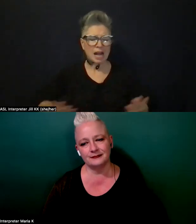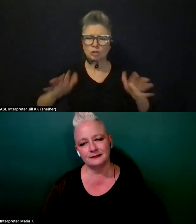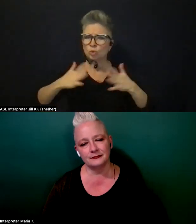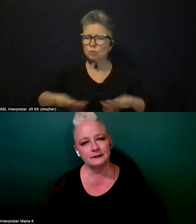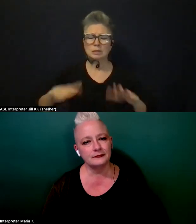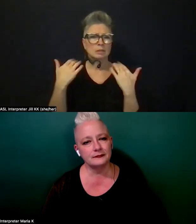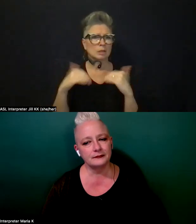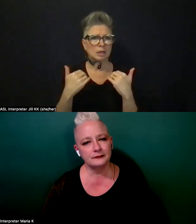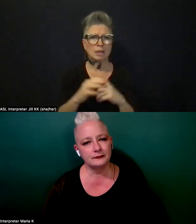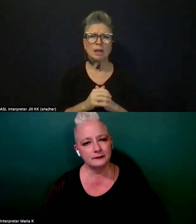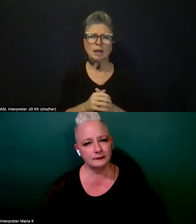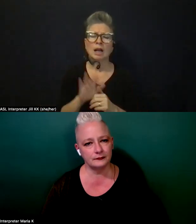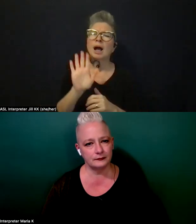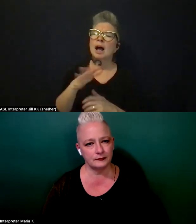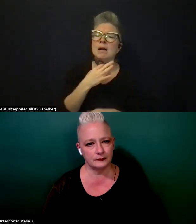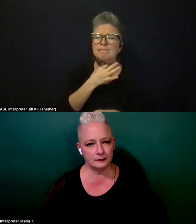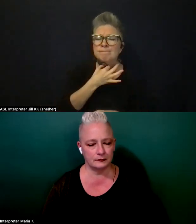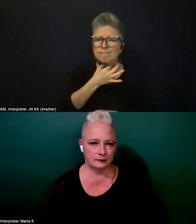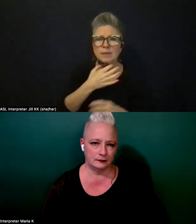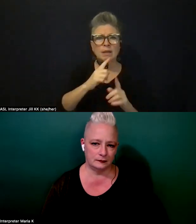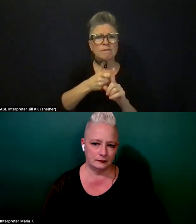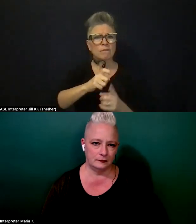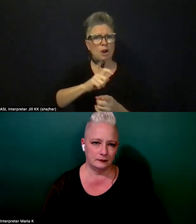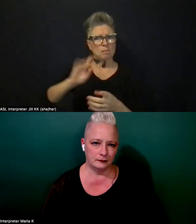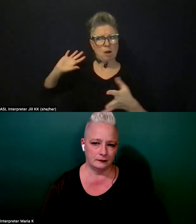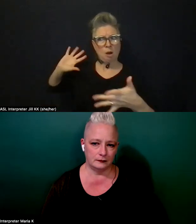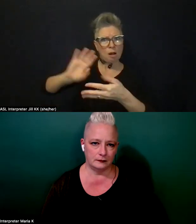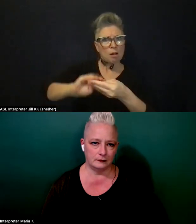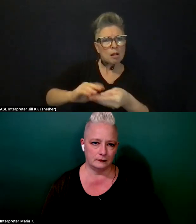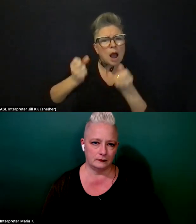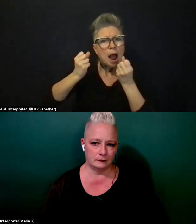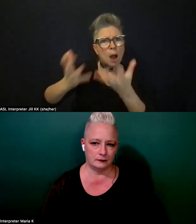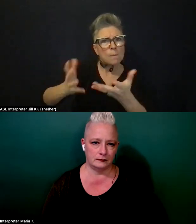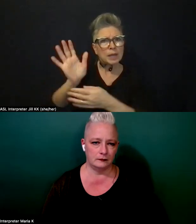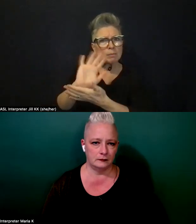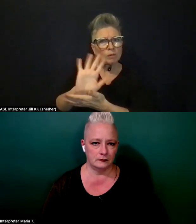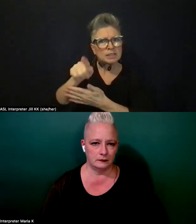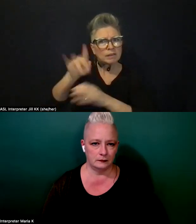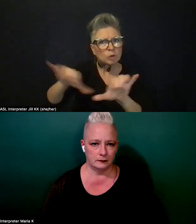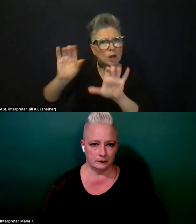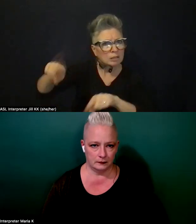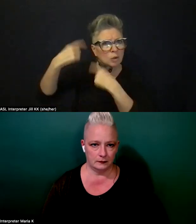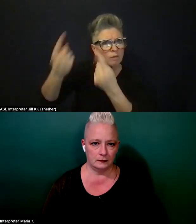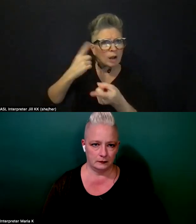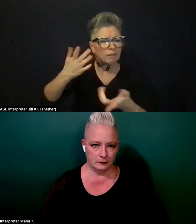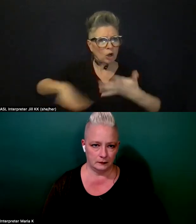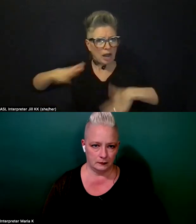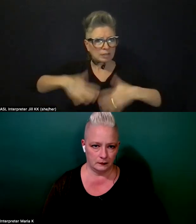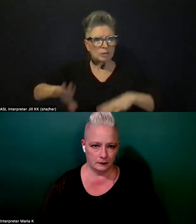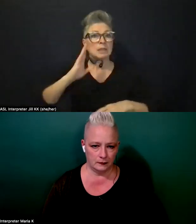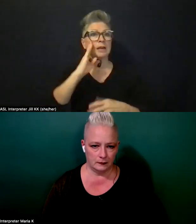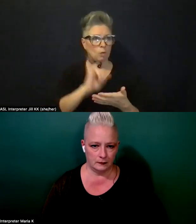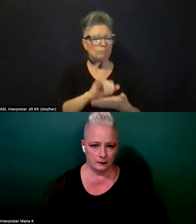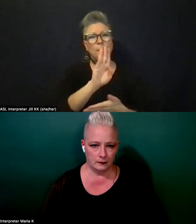Um, out of all, how many movies have you done cartoon so far? Because I remember you obviously the Biltmore